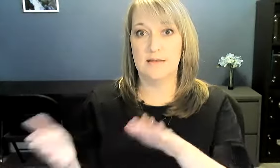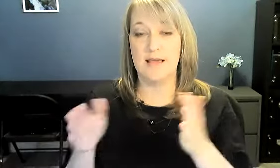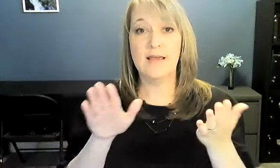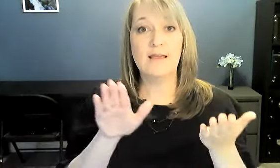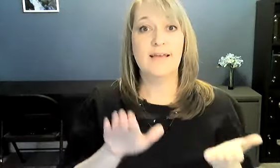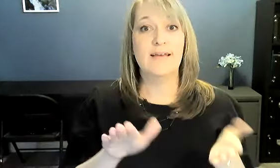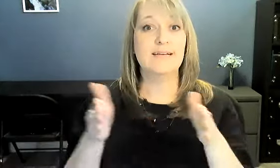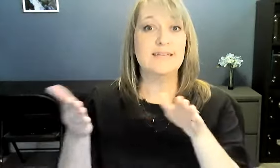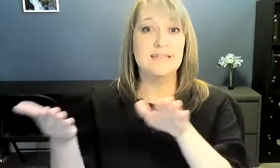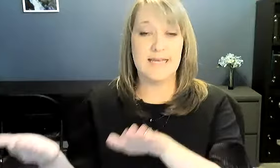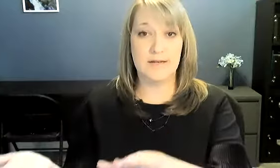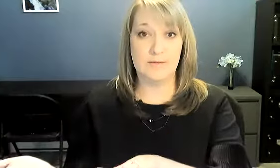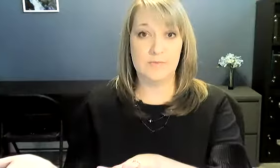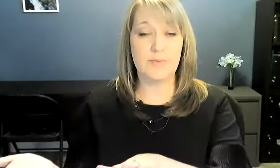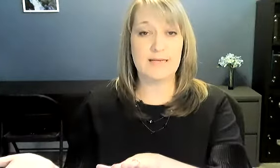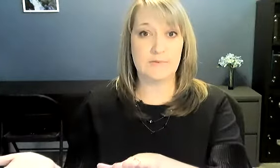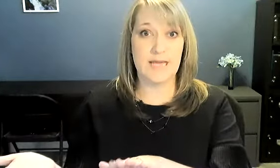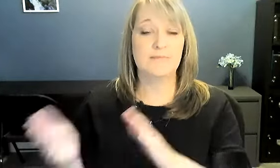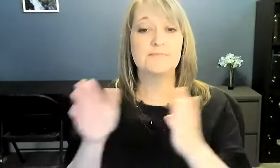Okay, dead or pass away.